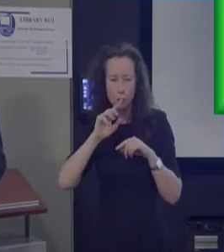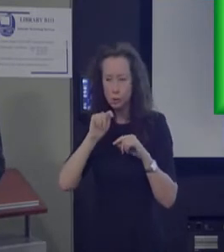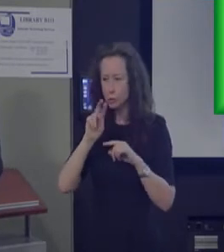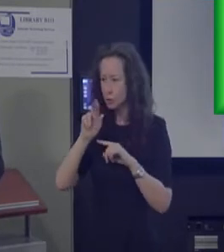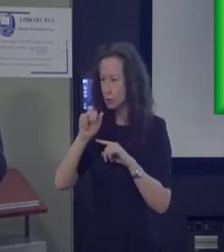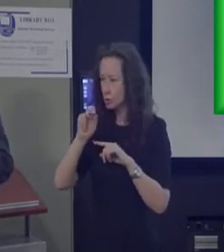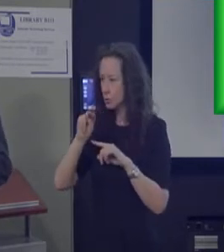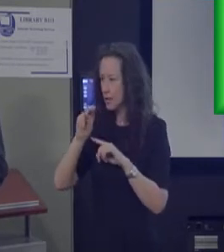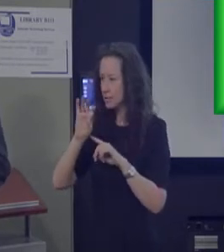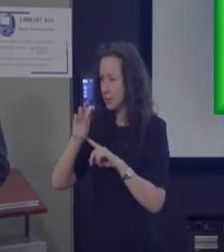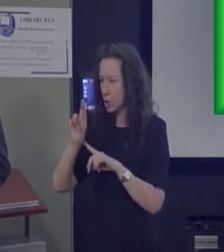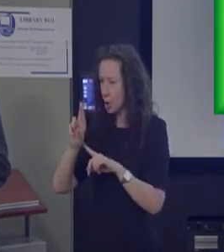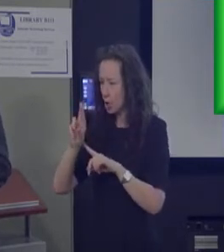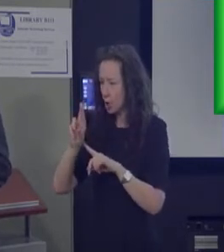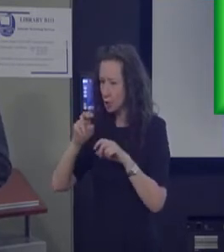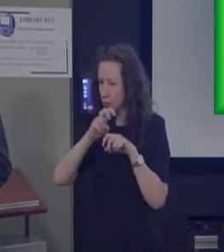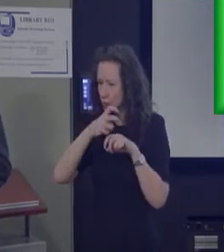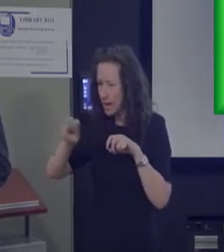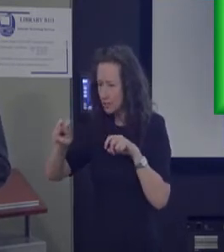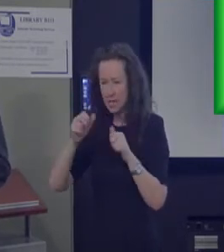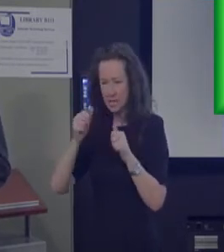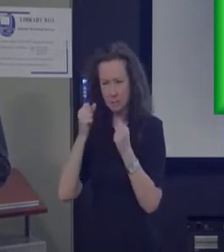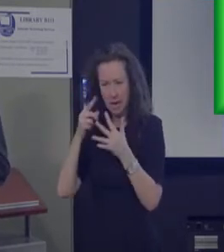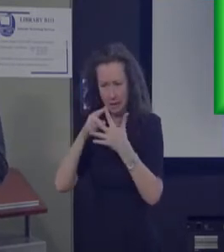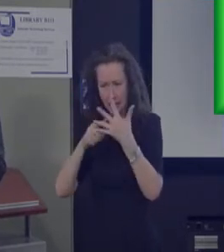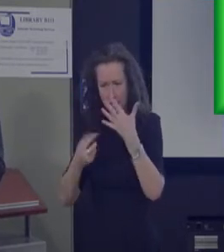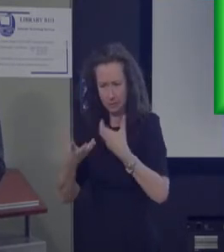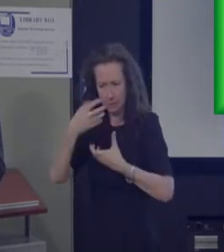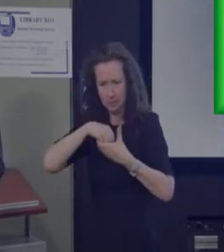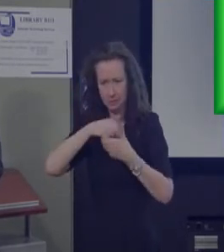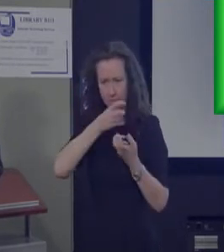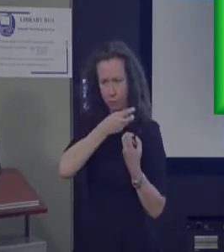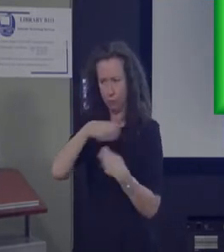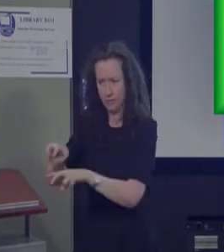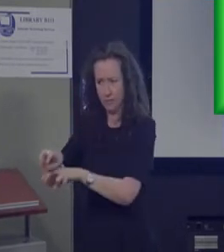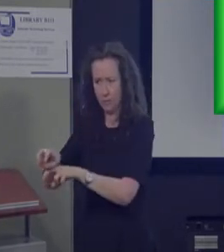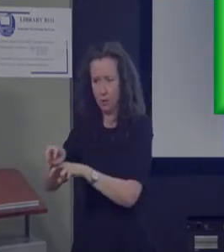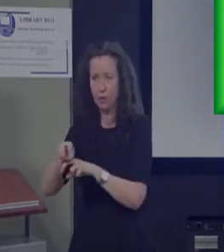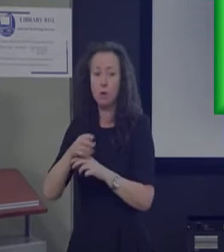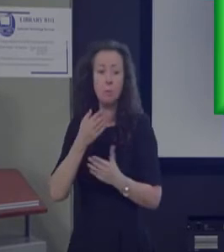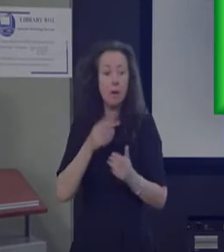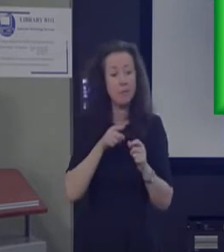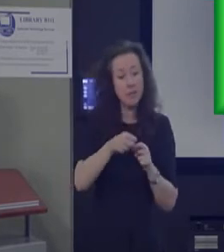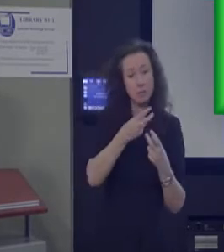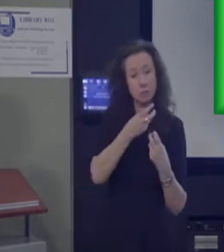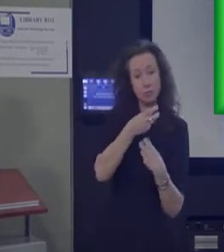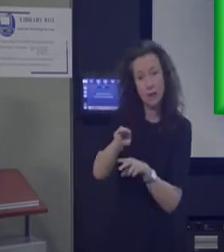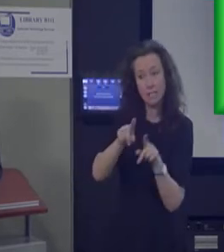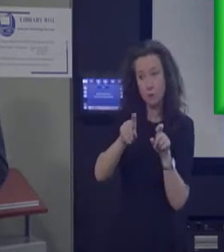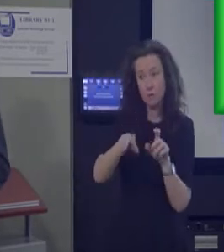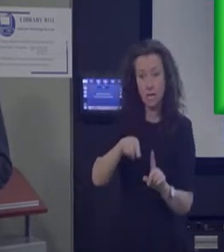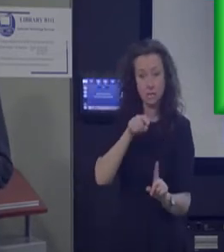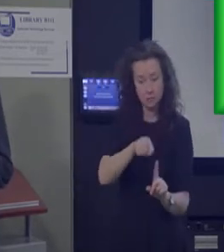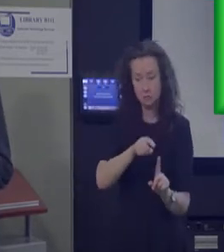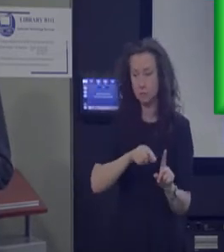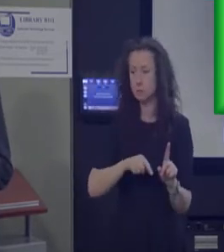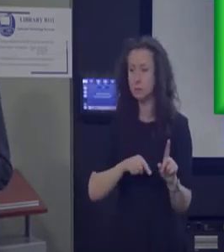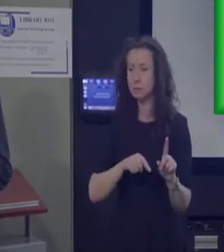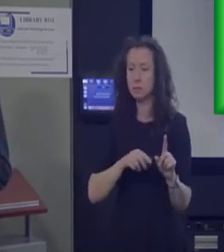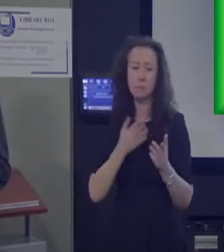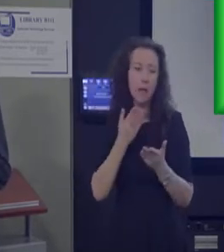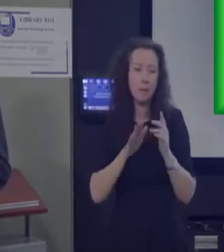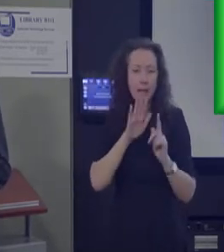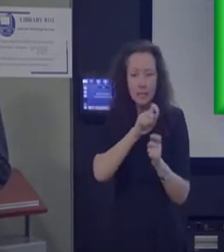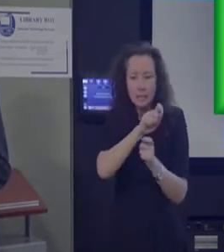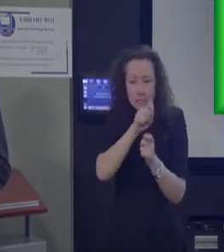many components to transfer, and what makes one situation a transfer test from another is the